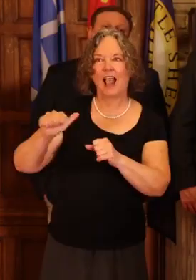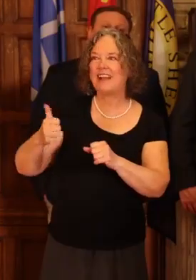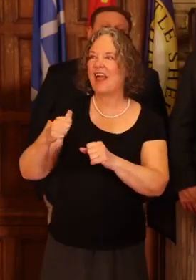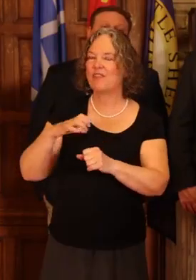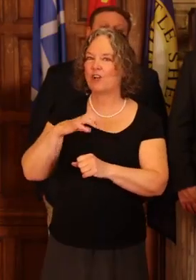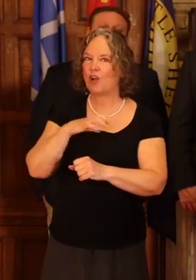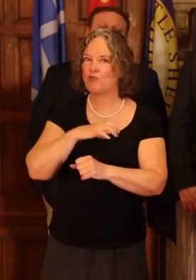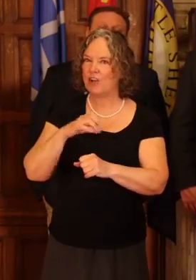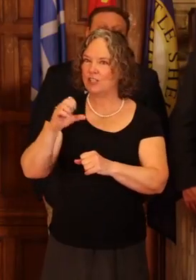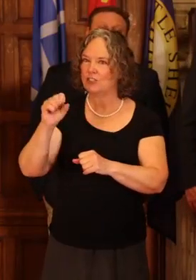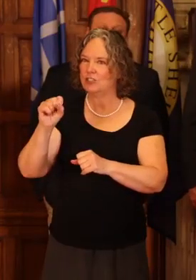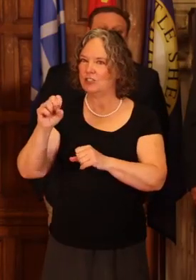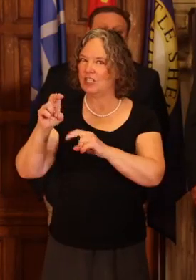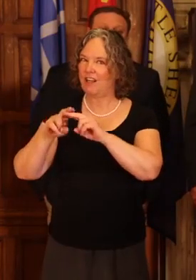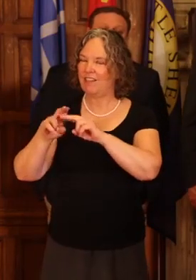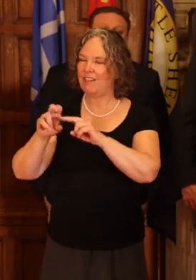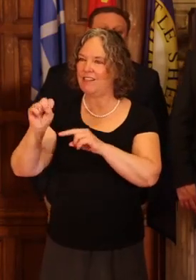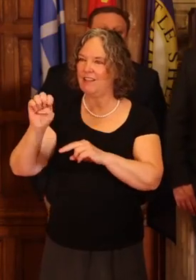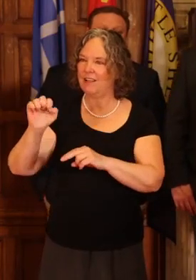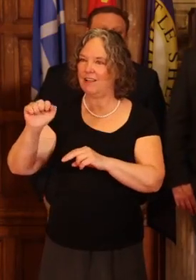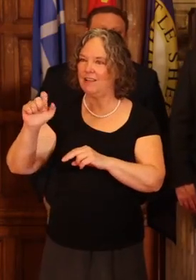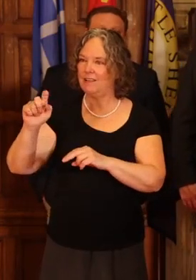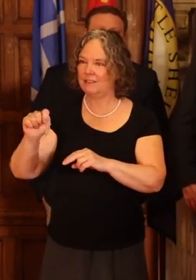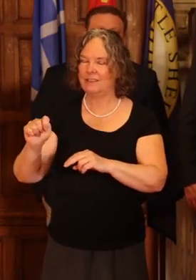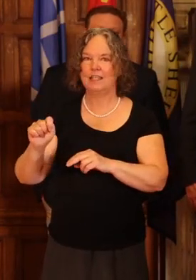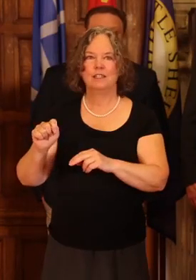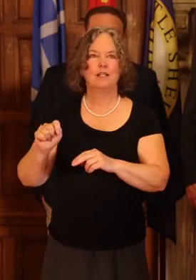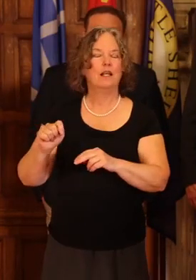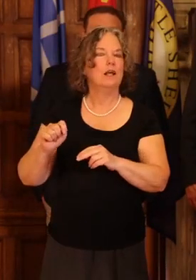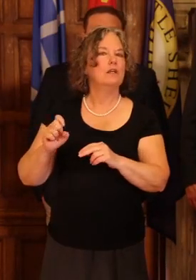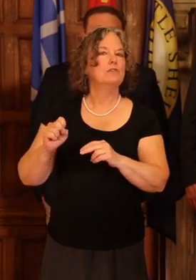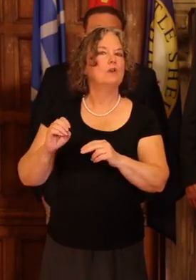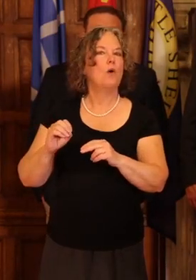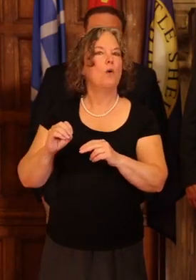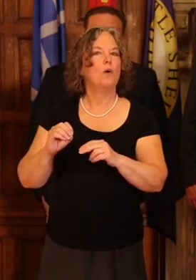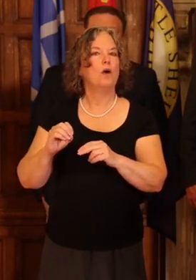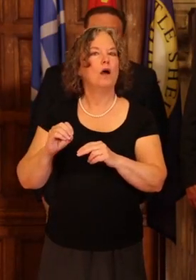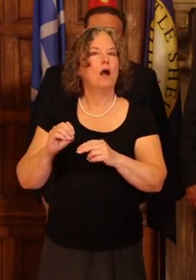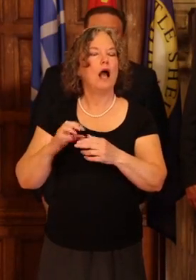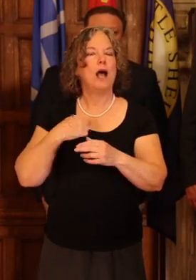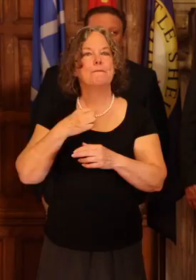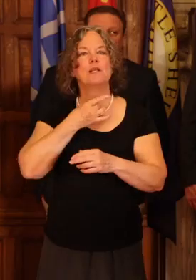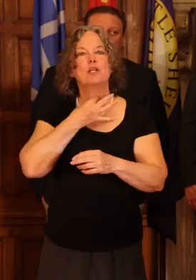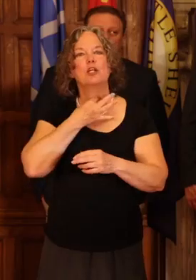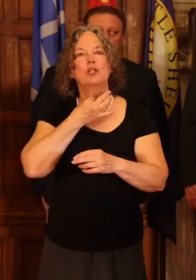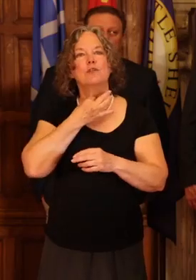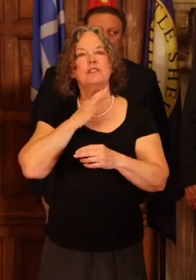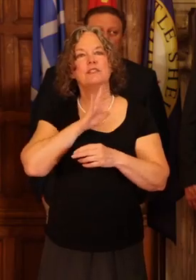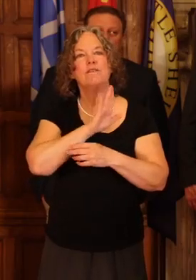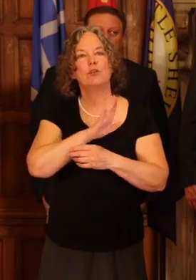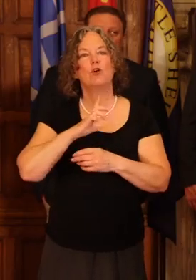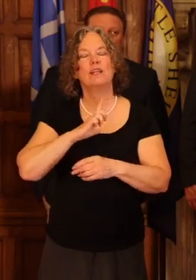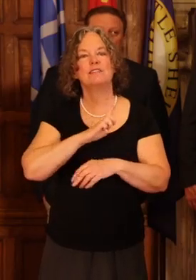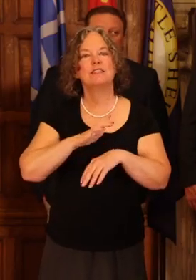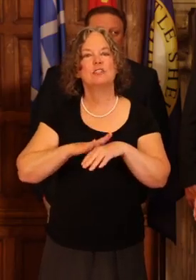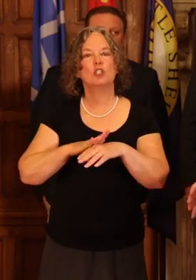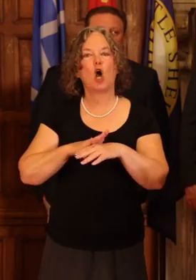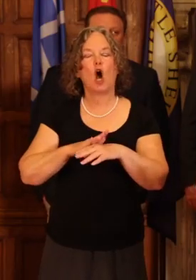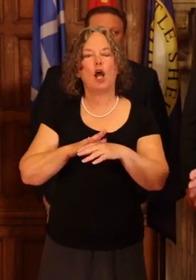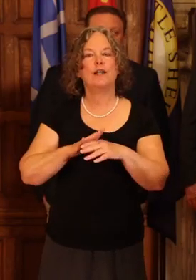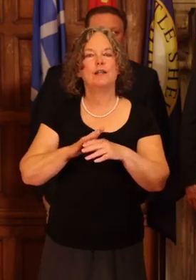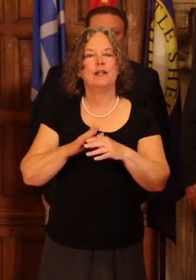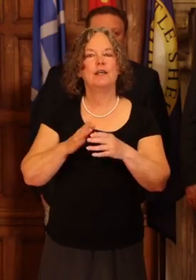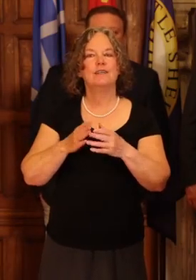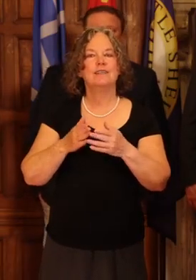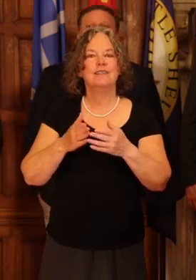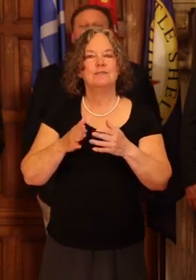legislature passed a bill that would set some criteria for the districting and apportionment commission. I'm curious if you're supportive of that legislation. Yeah,